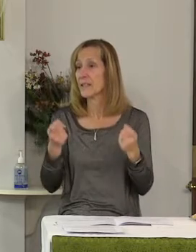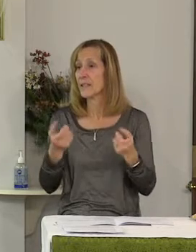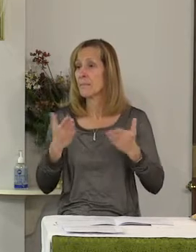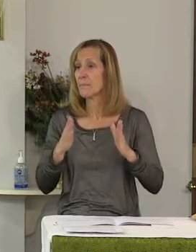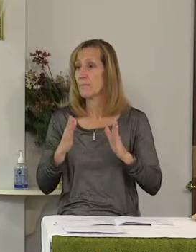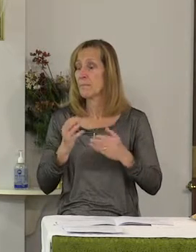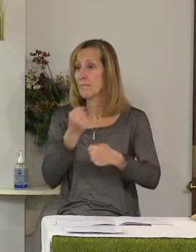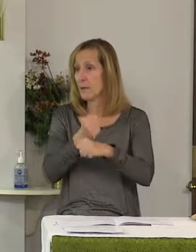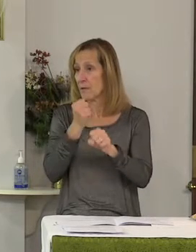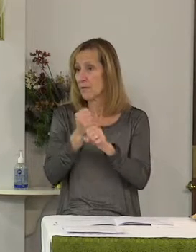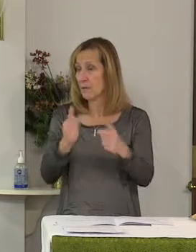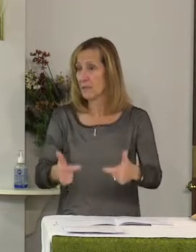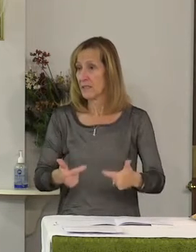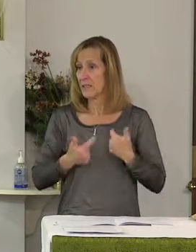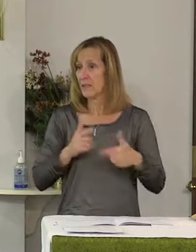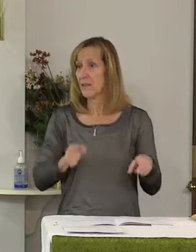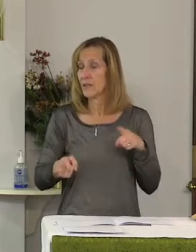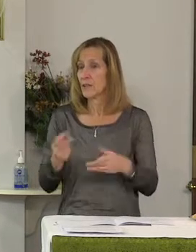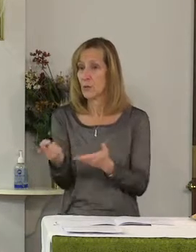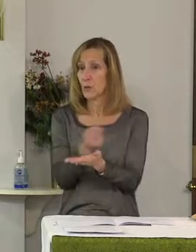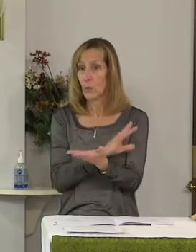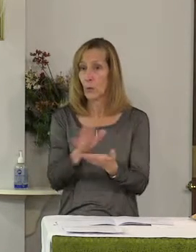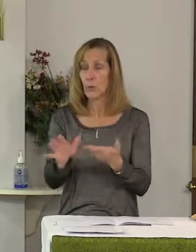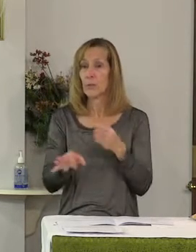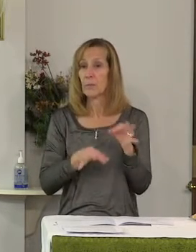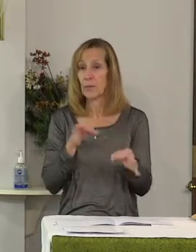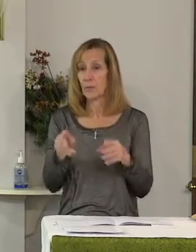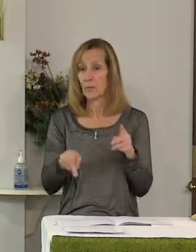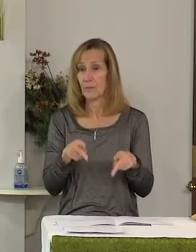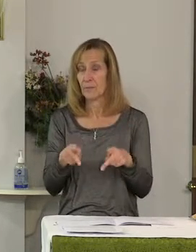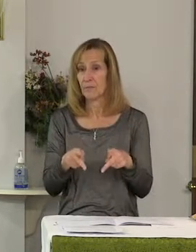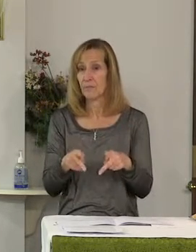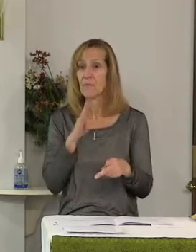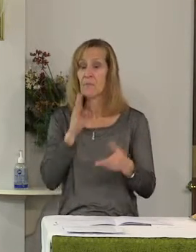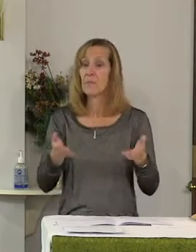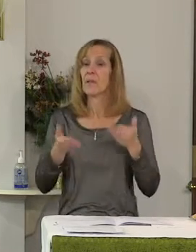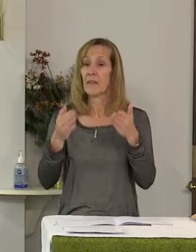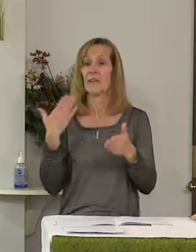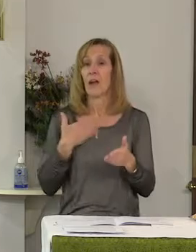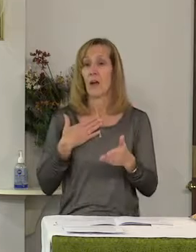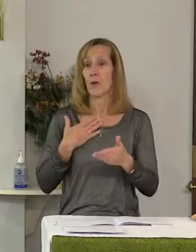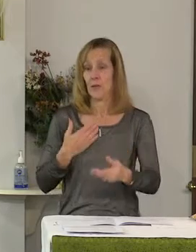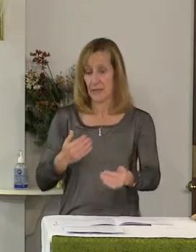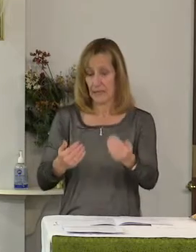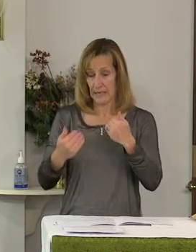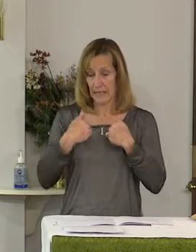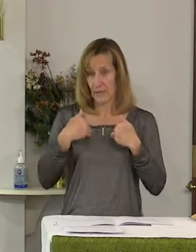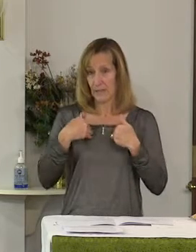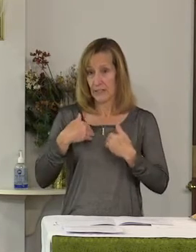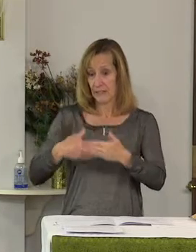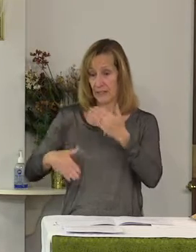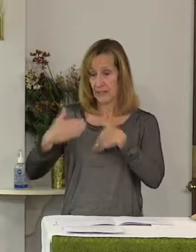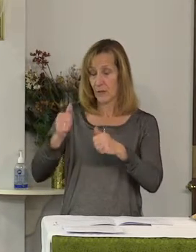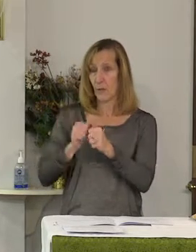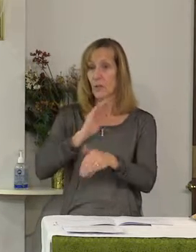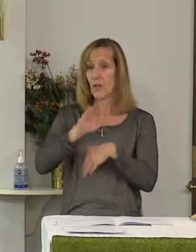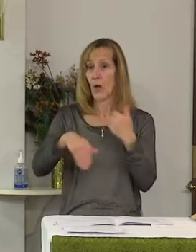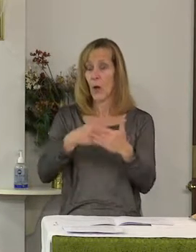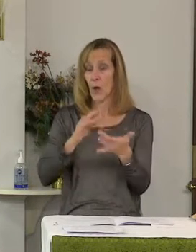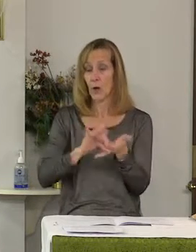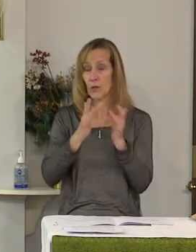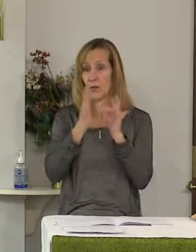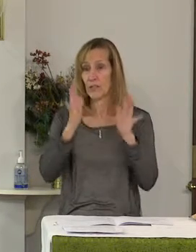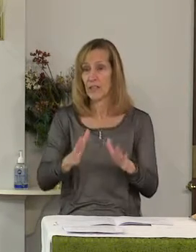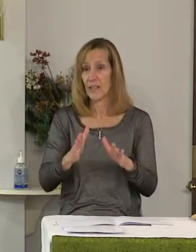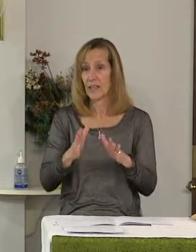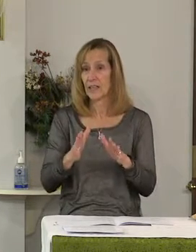be formed to live as your holy people and be given our inheritance with all your saints. To you,